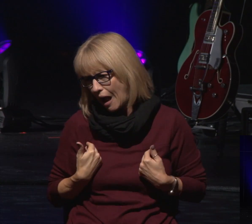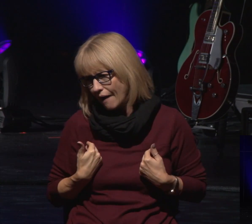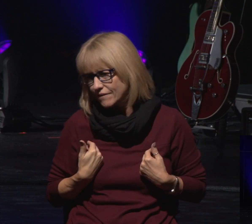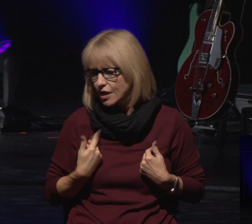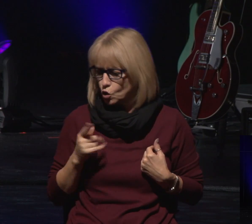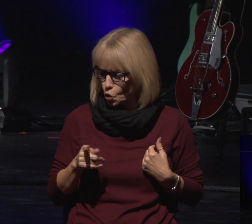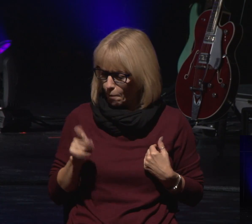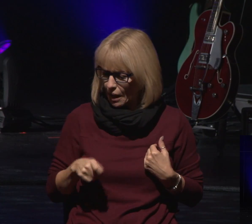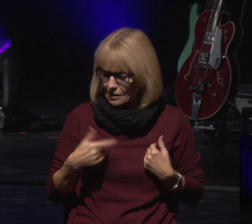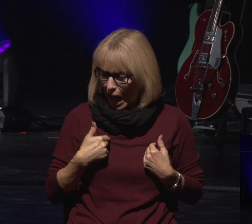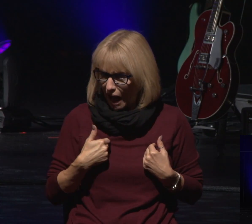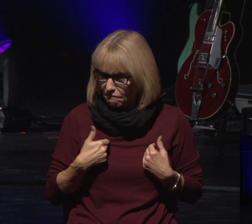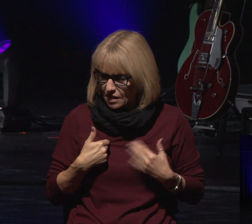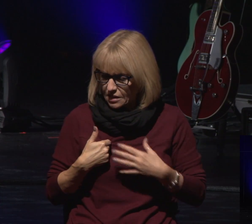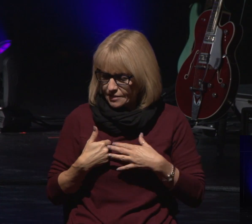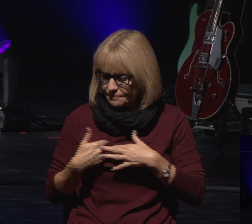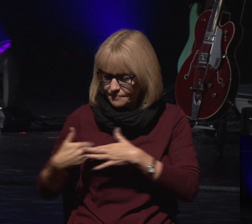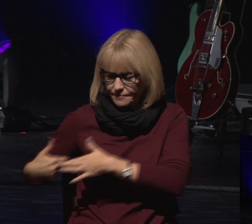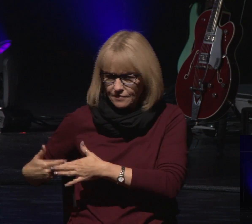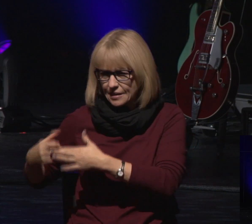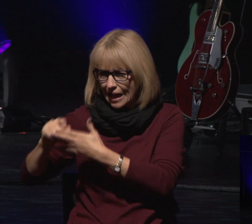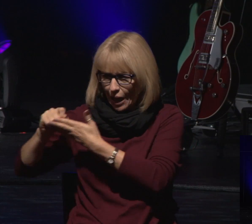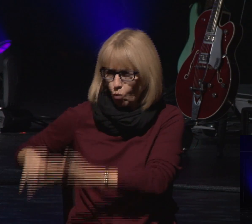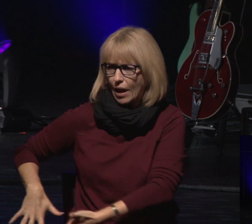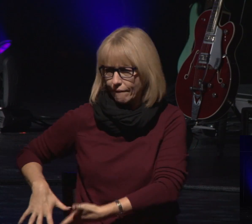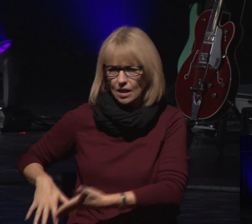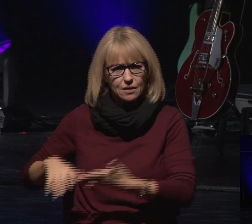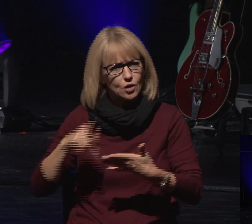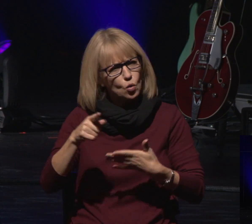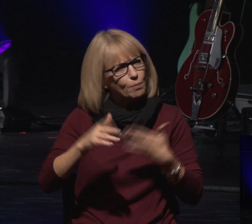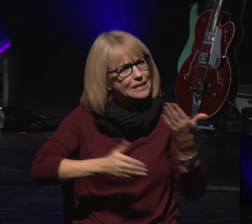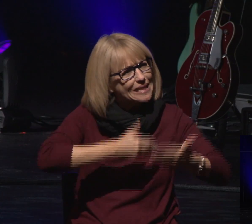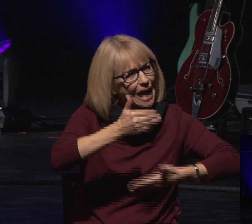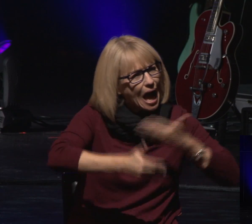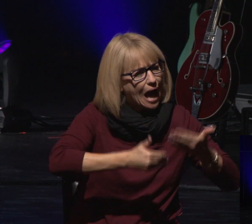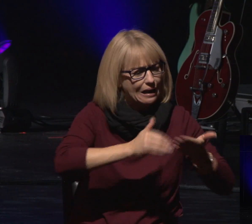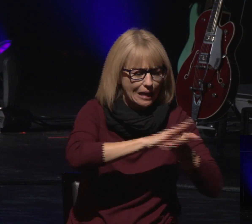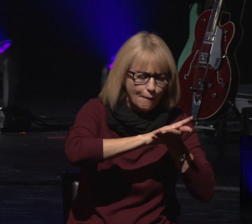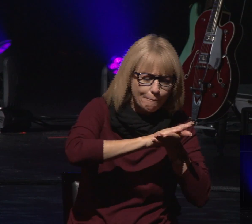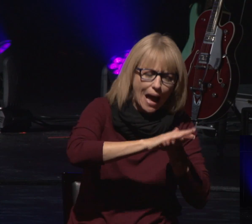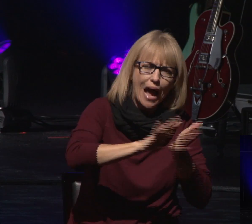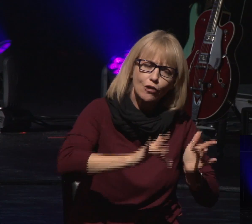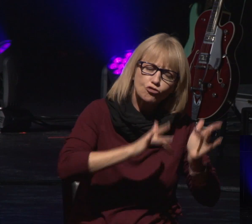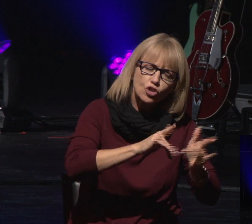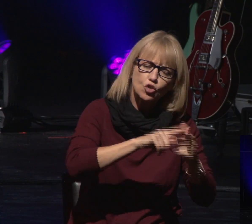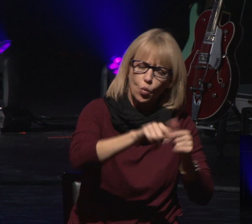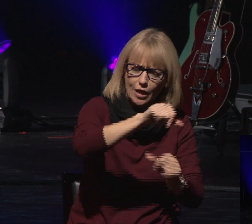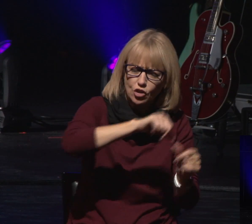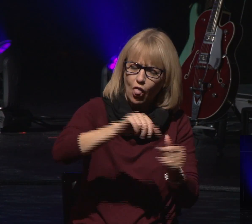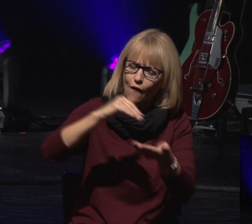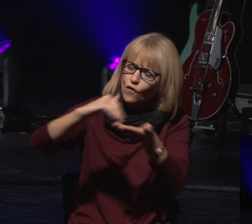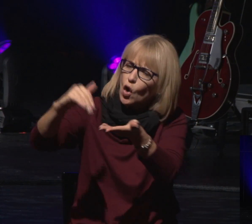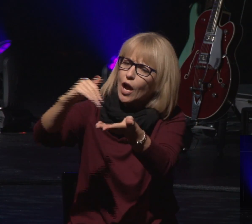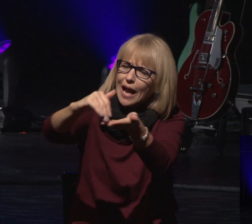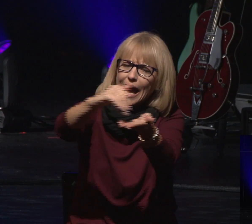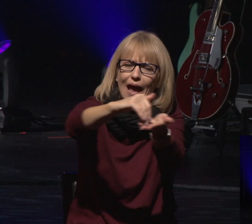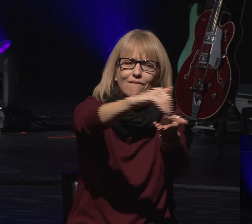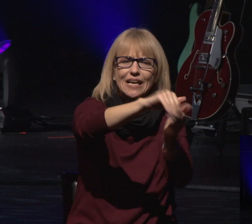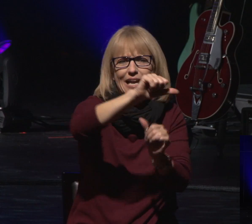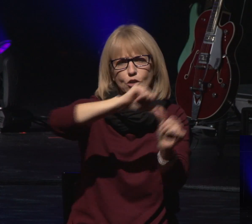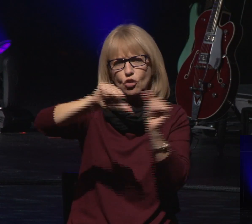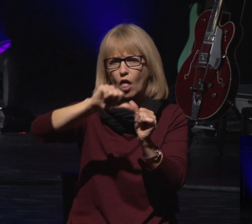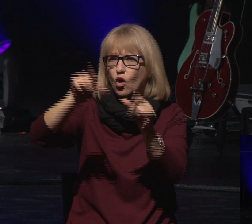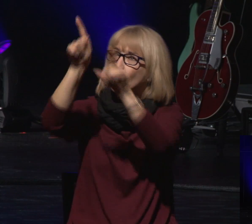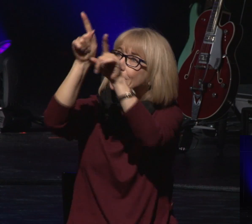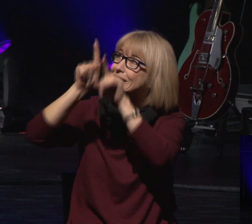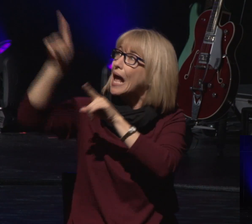it? Be kind and compassionate to one another, forgiving each other, just as in Christ God